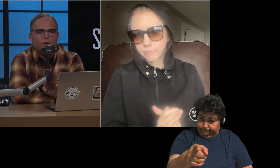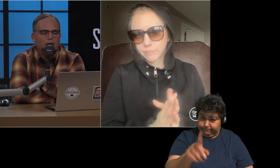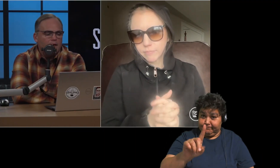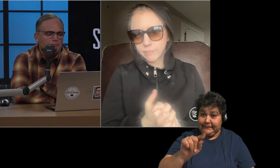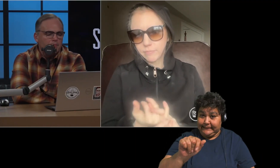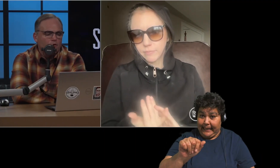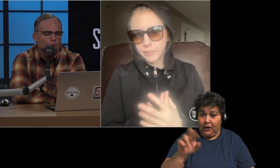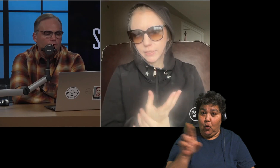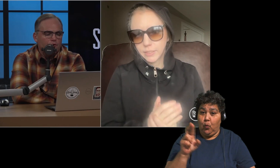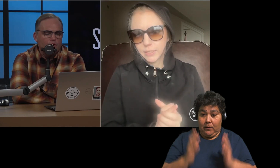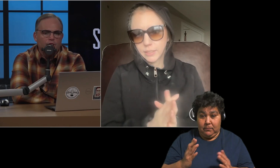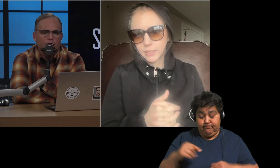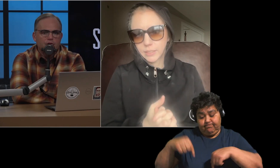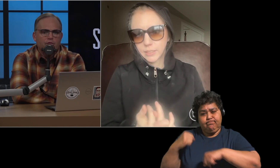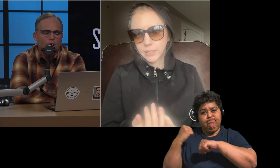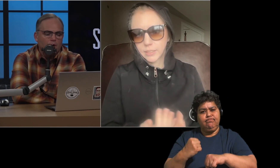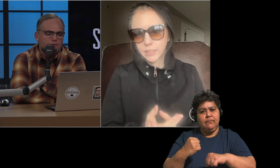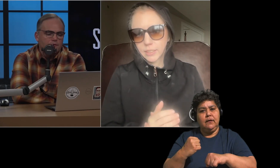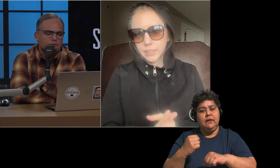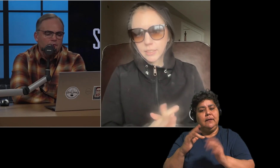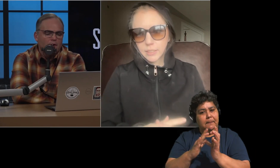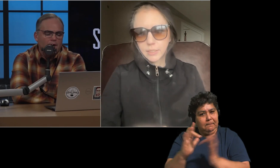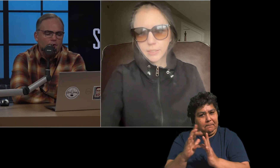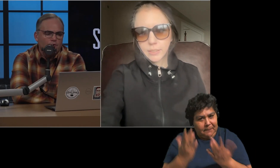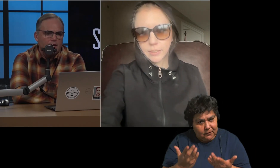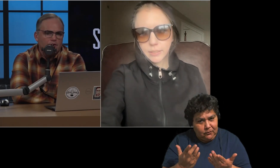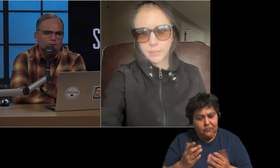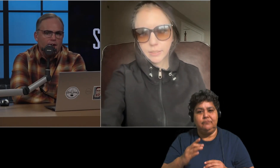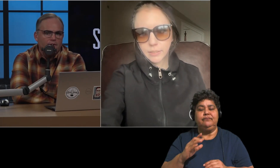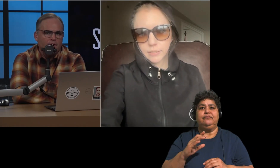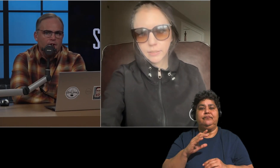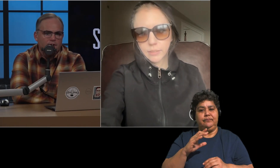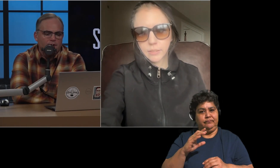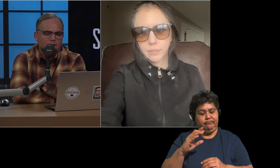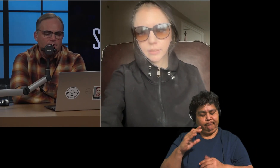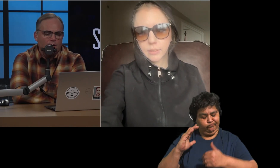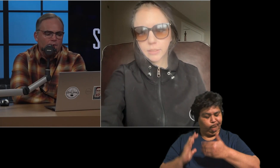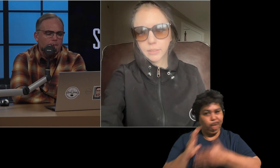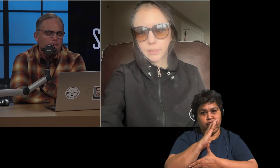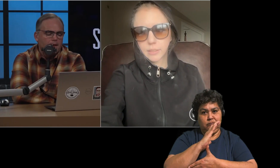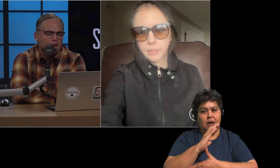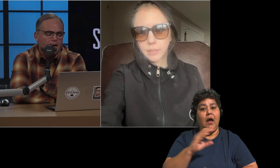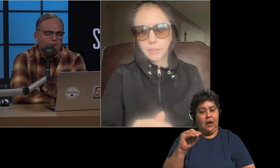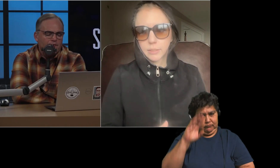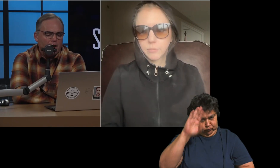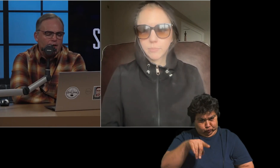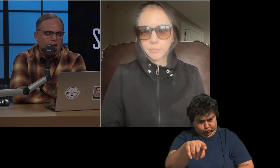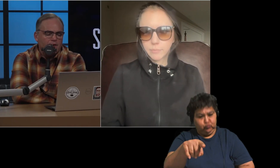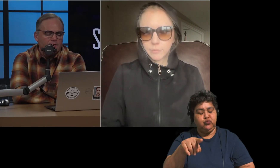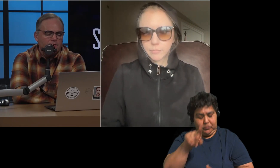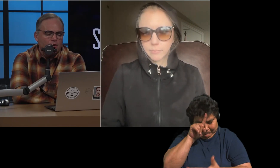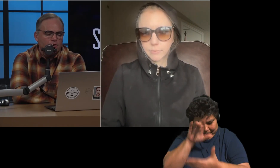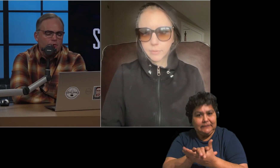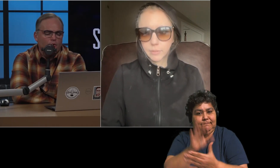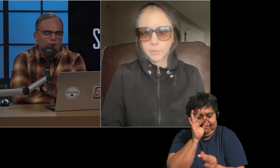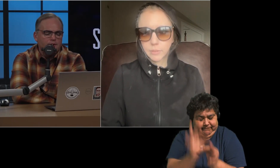Republican, we're a biblical worldview show first and foremost. I know you take your faith very seriously as well. Have you found any